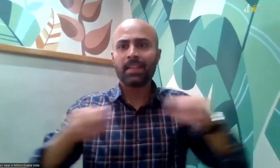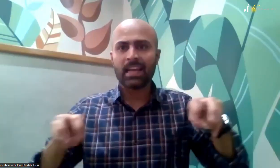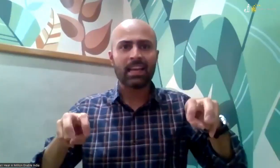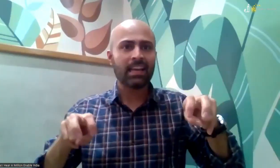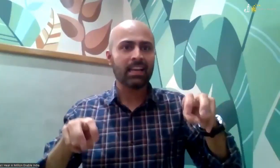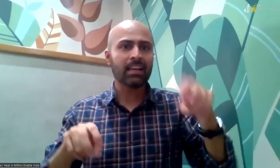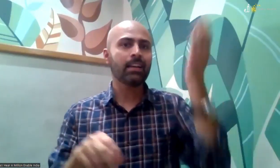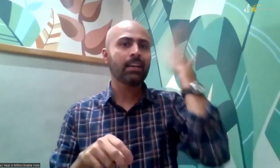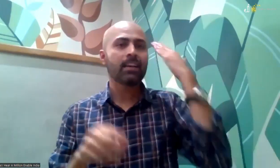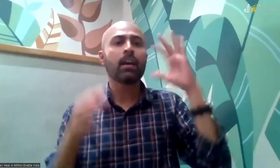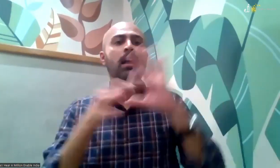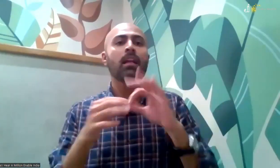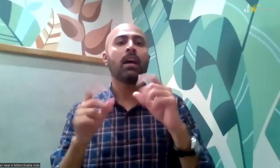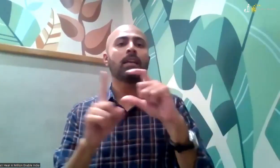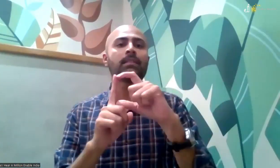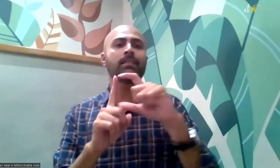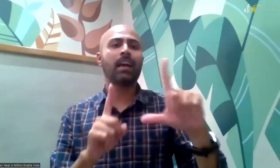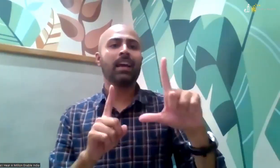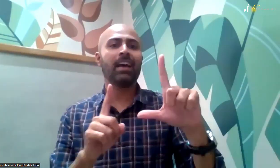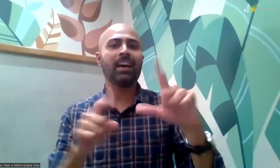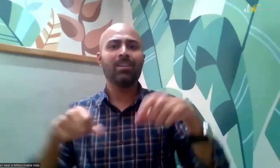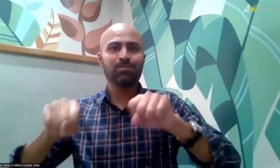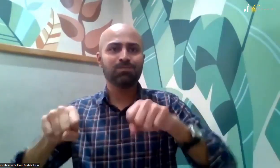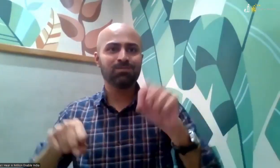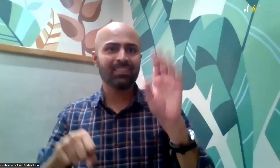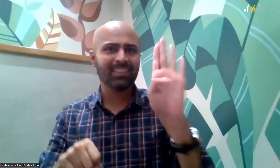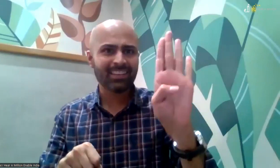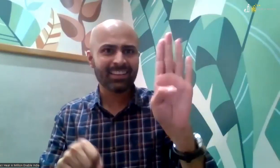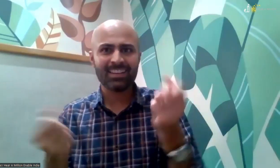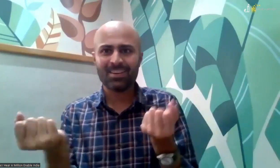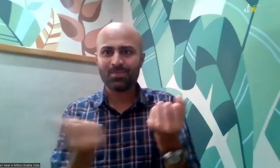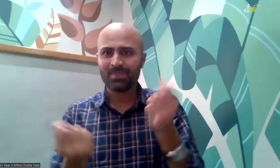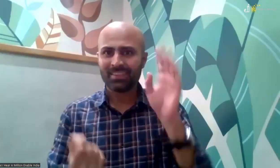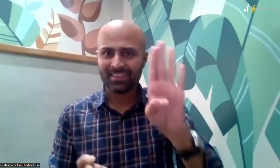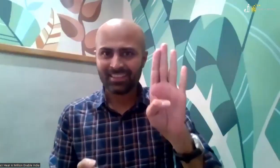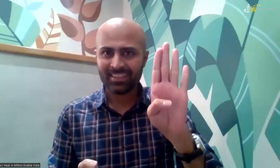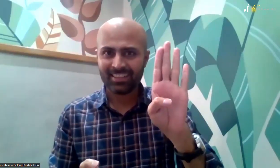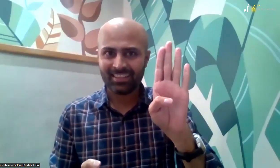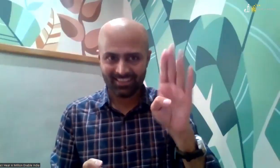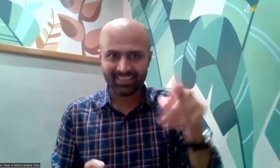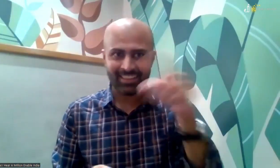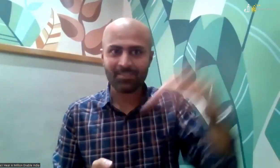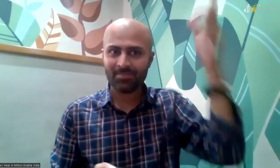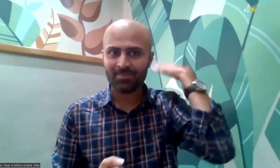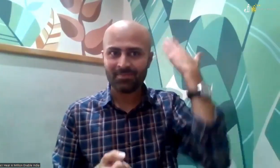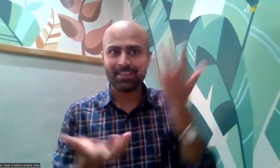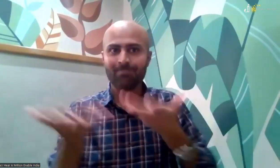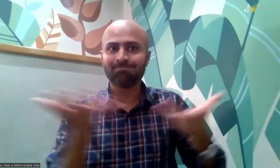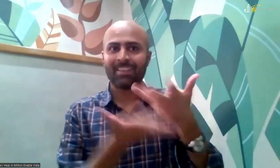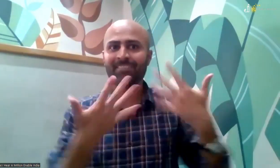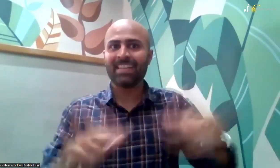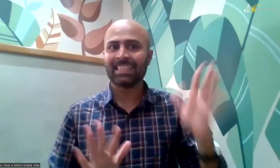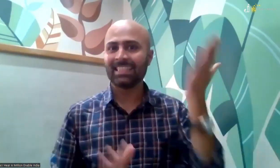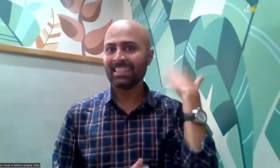So first of all, I would like to brief you about the first session where we had the discussion related